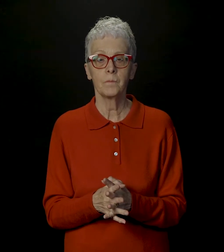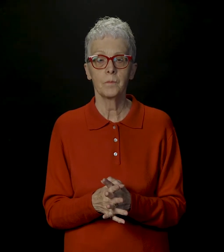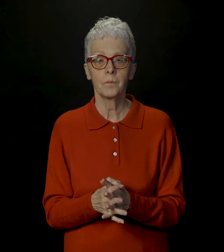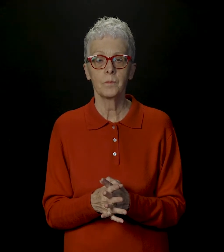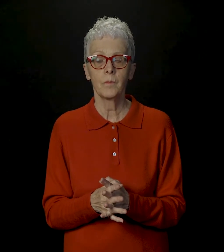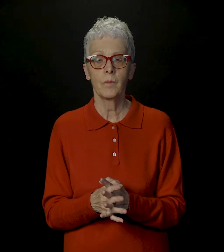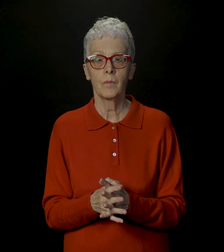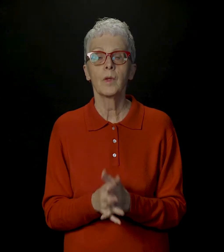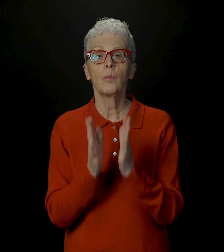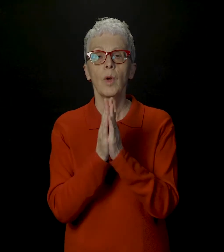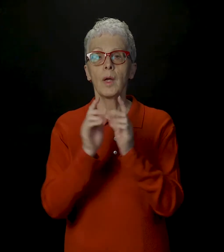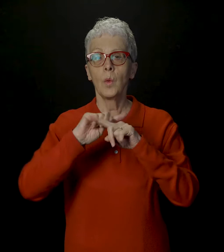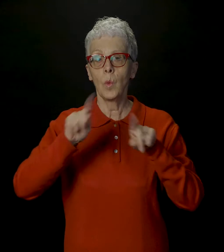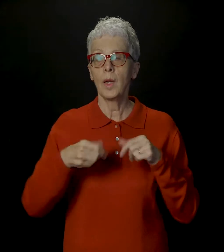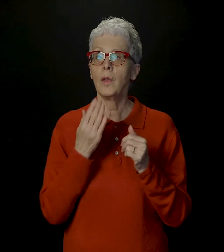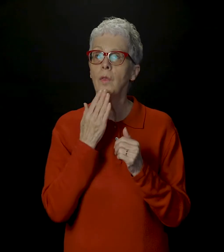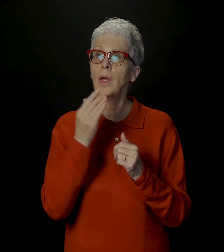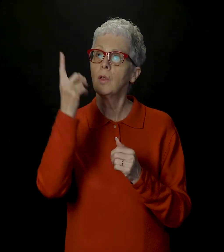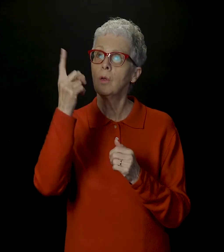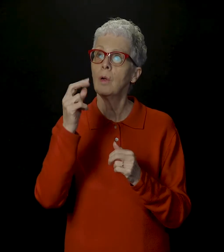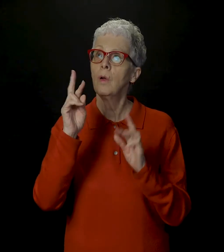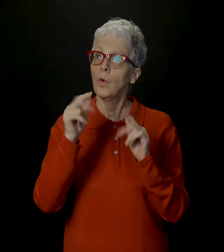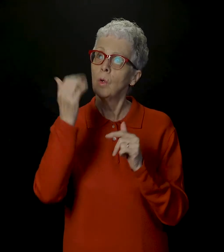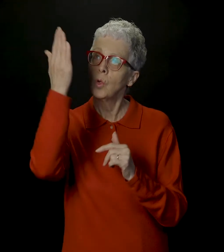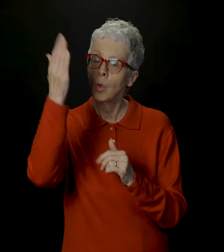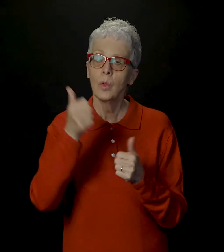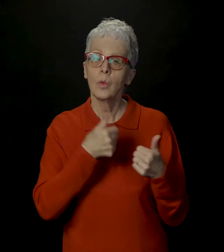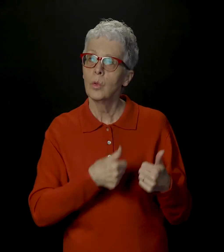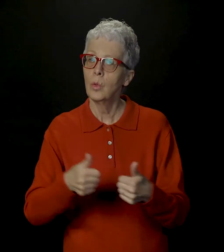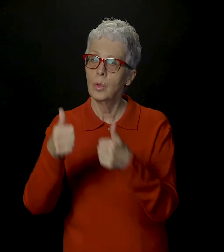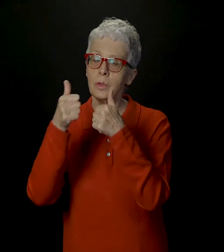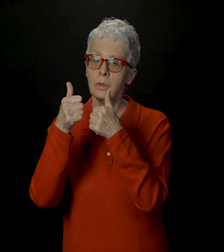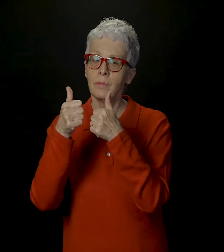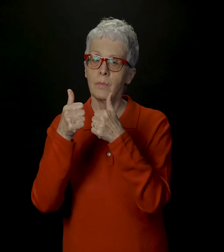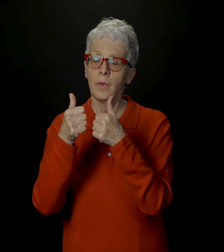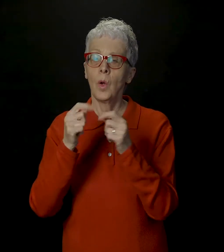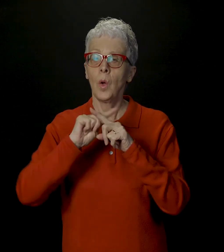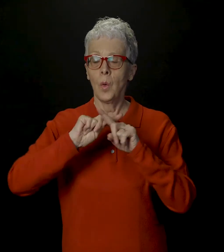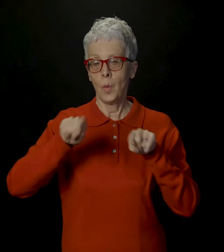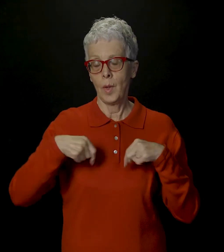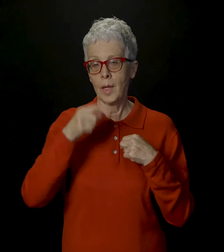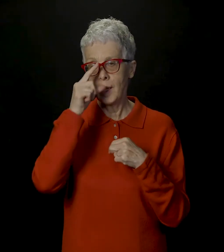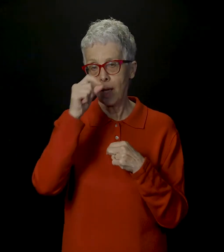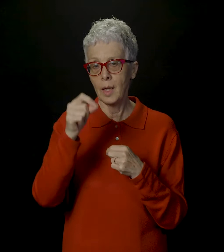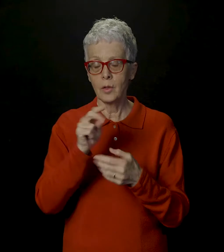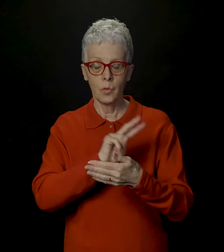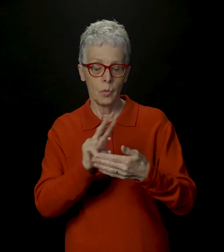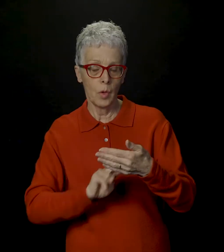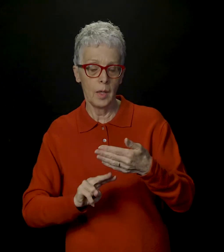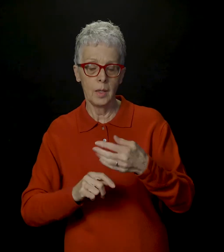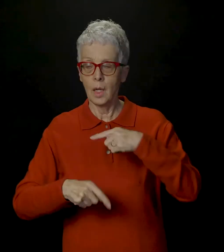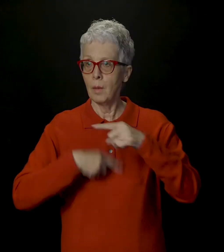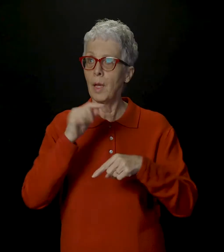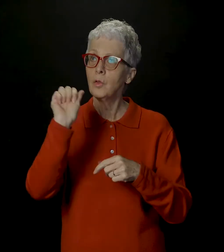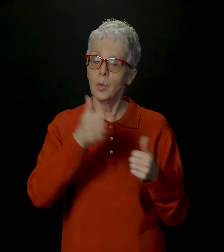God, we just thank you We thank you for your goodness, Lord We thank you that we can Read about